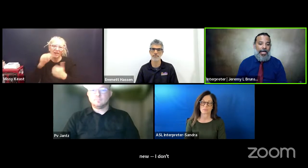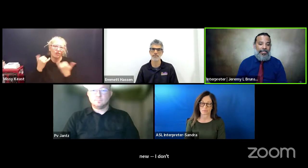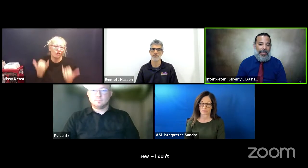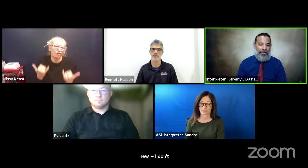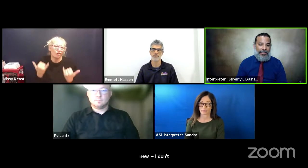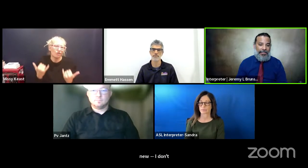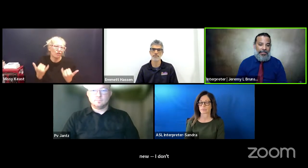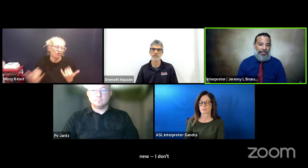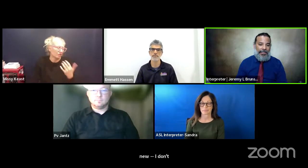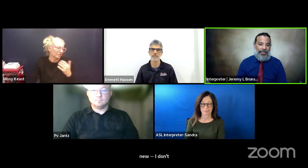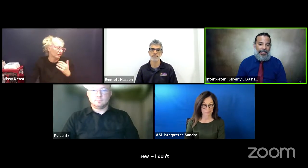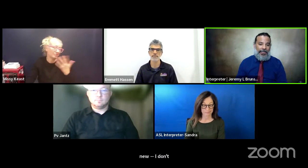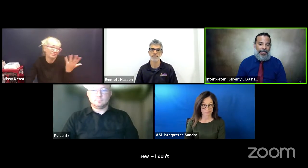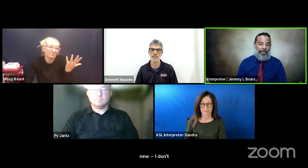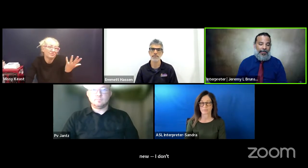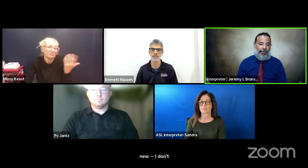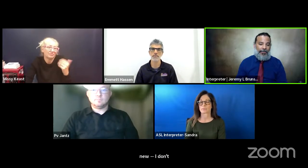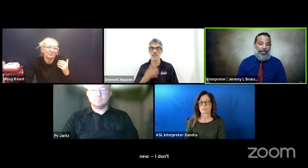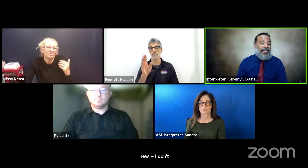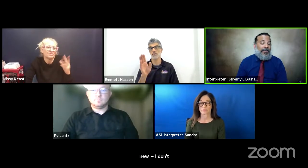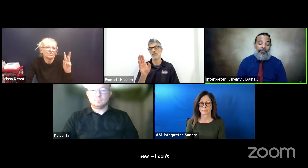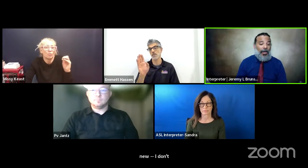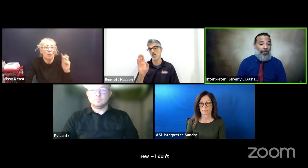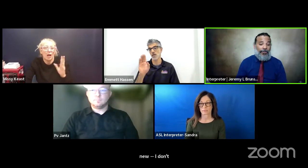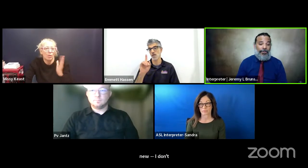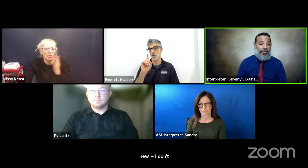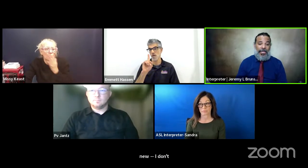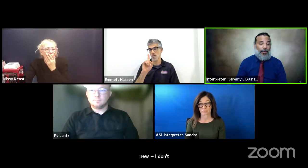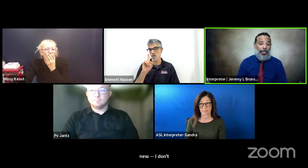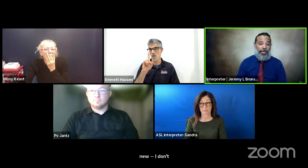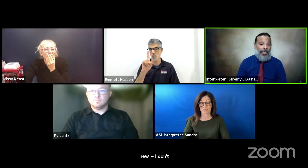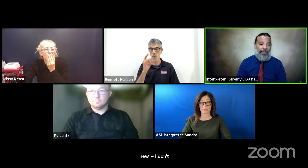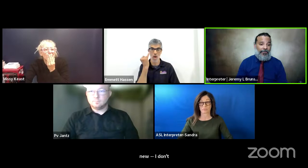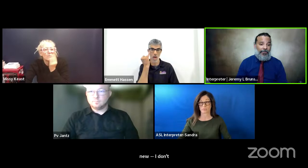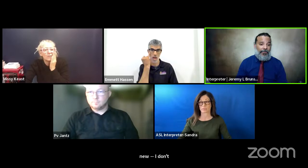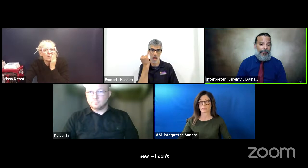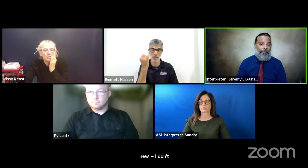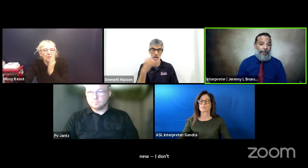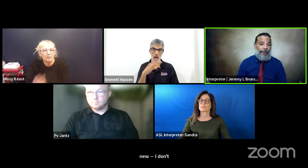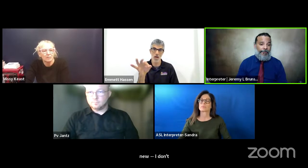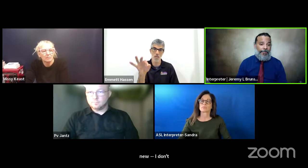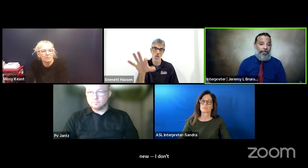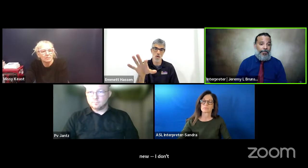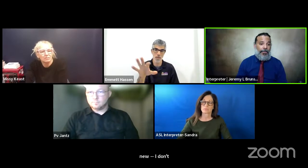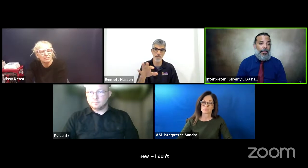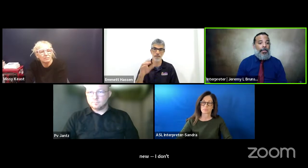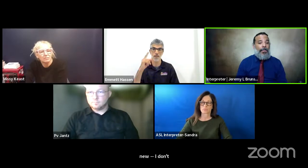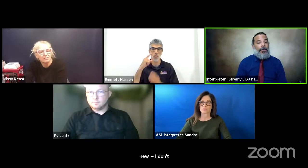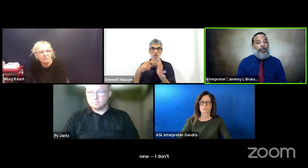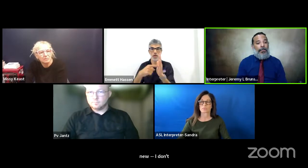some process. We need to evolve because it's not working right now.